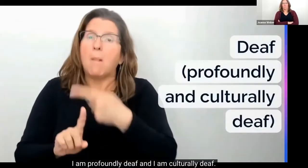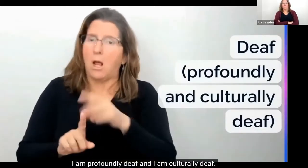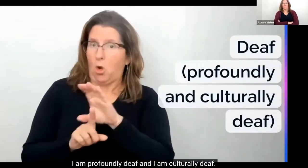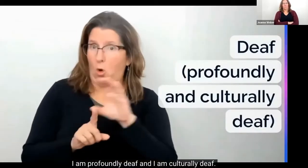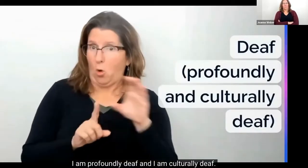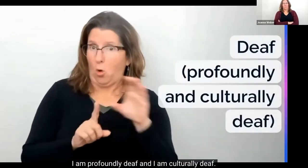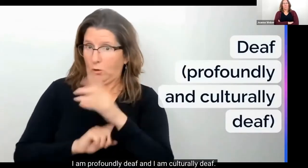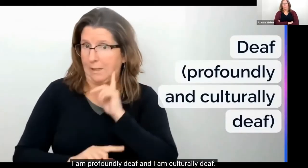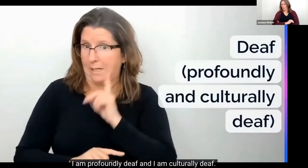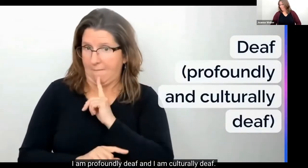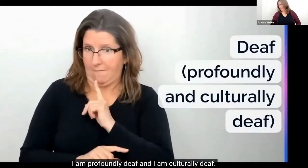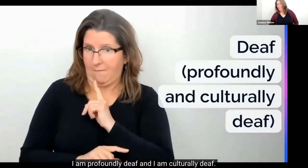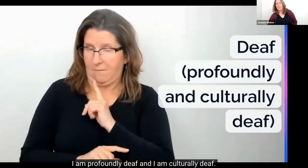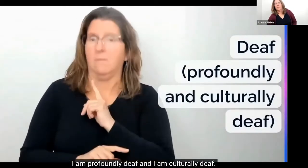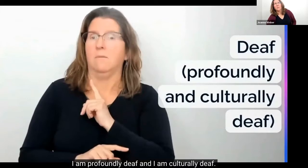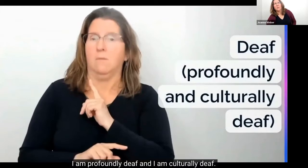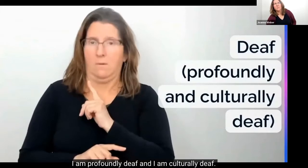and I am culturally deaf.